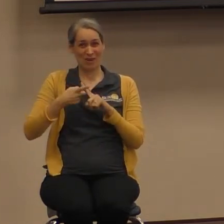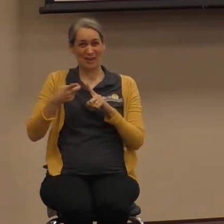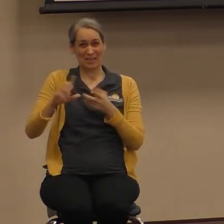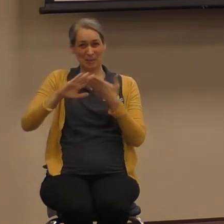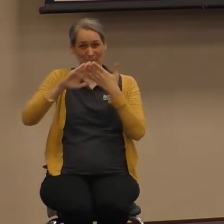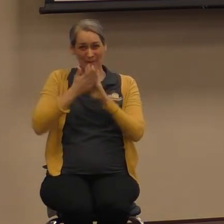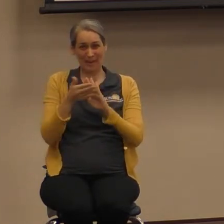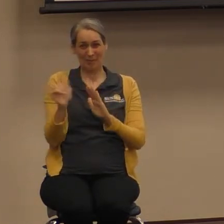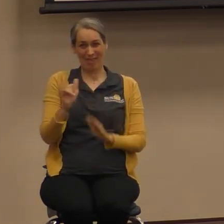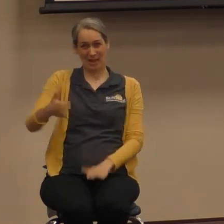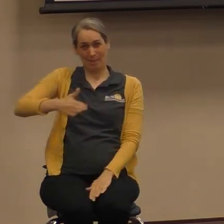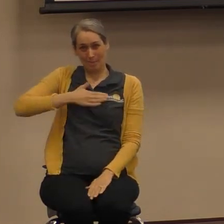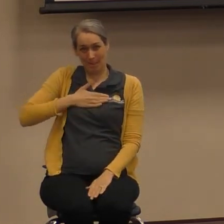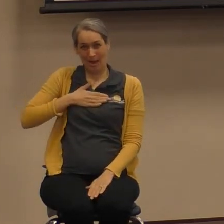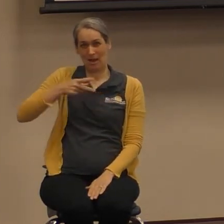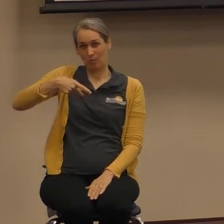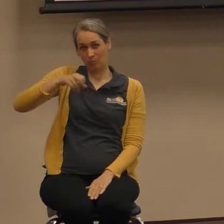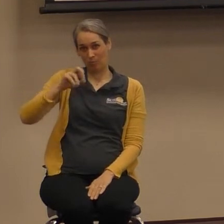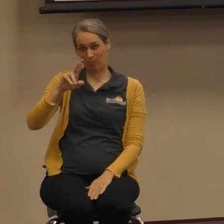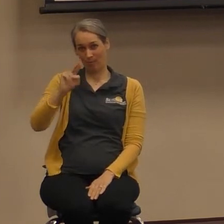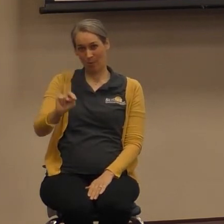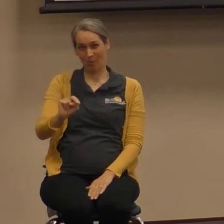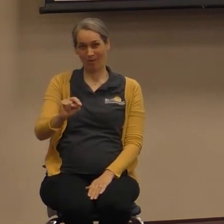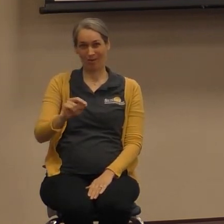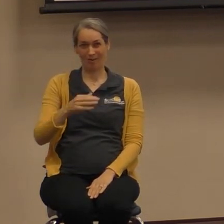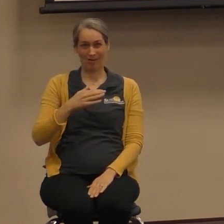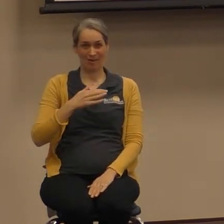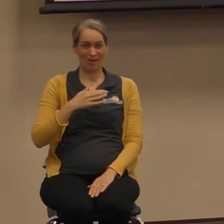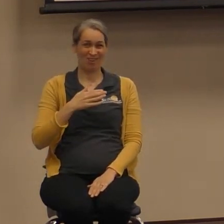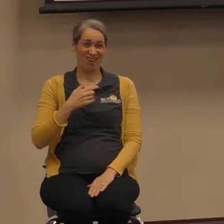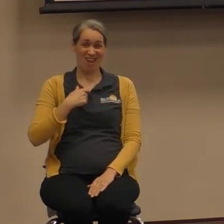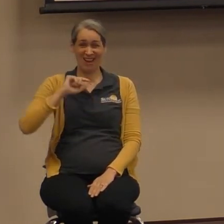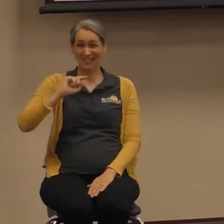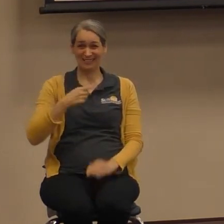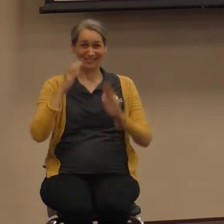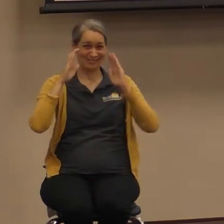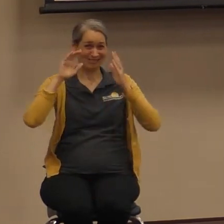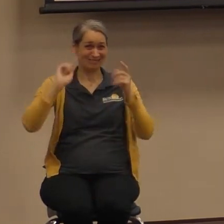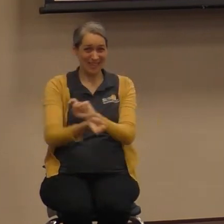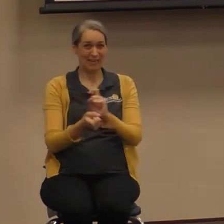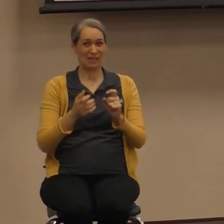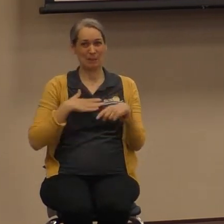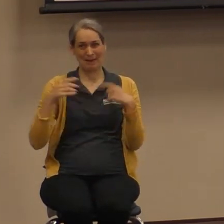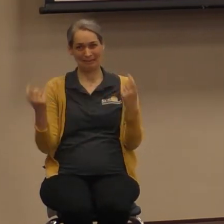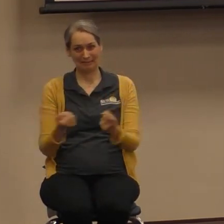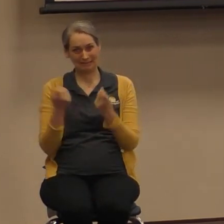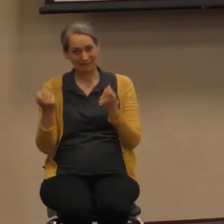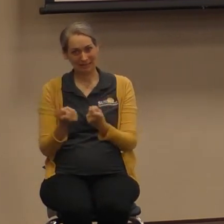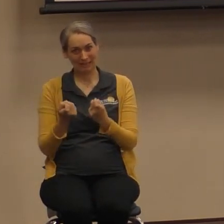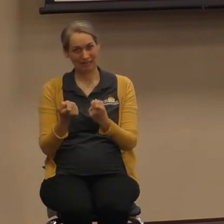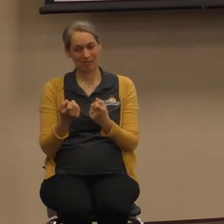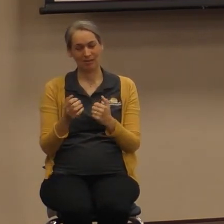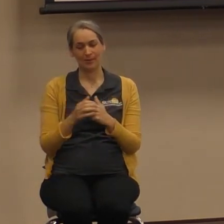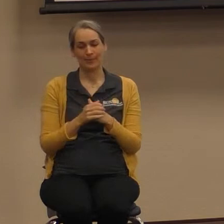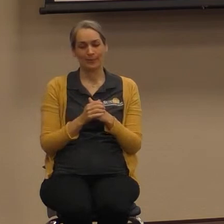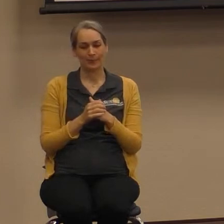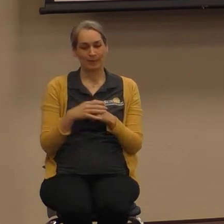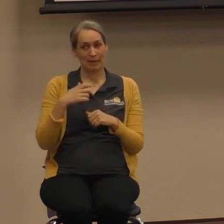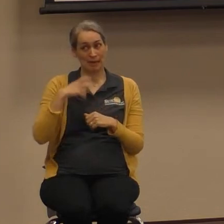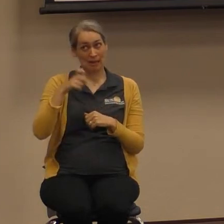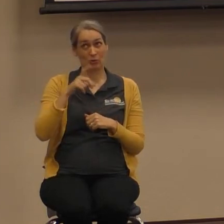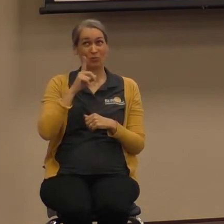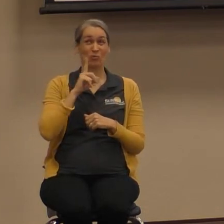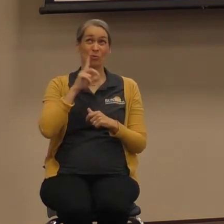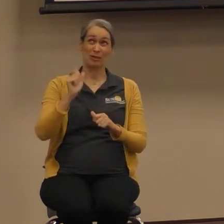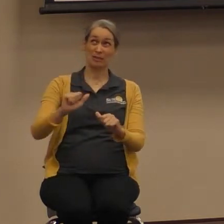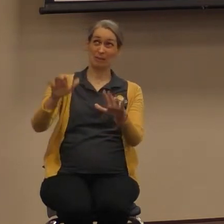I was looking at. And this caused me to reconsider everything. And it also caused me to truly submit myself, humble myself, and